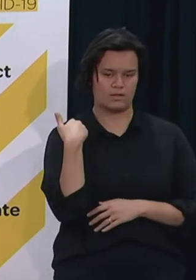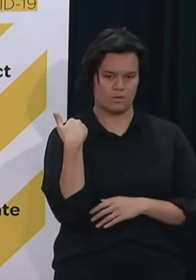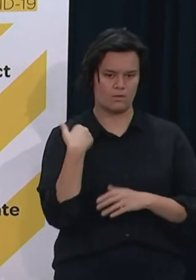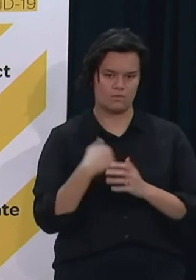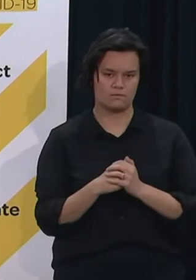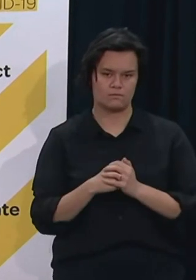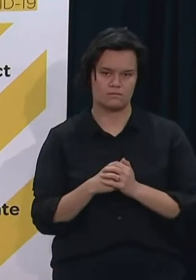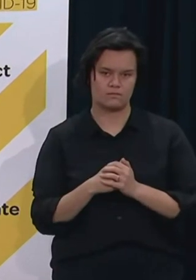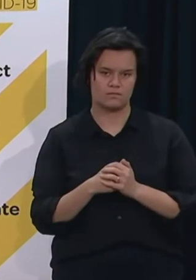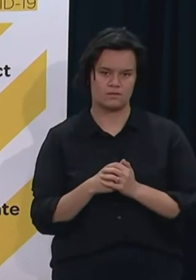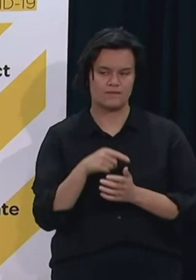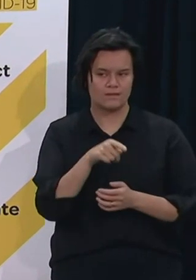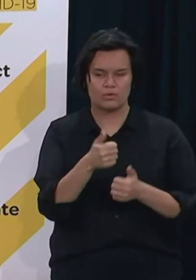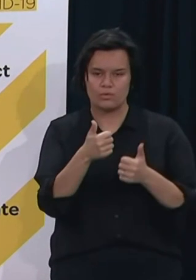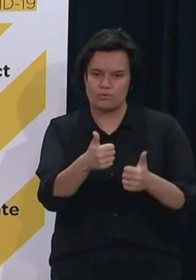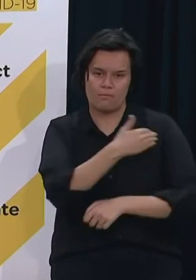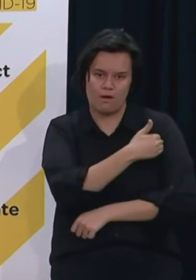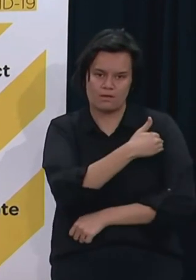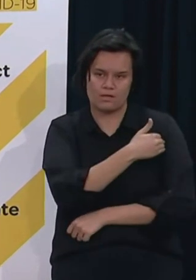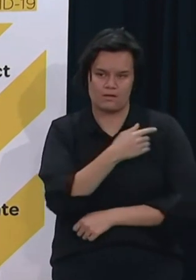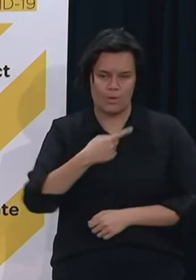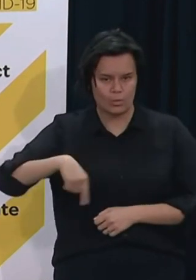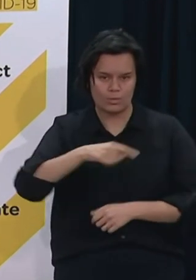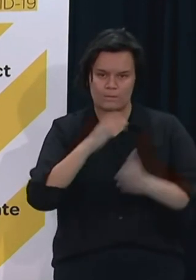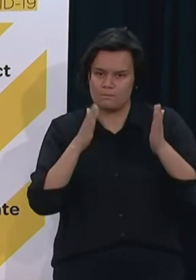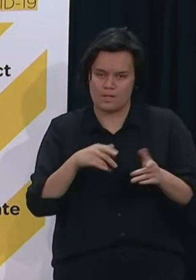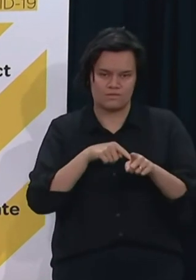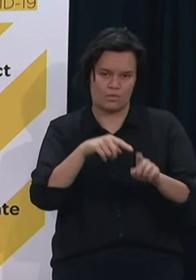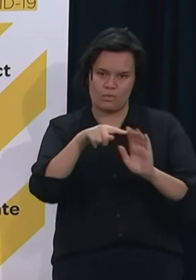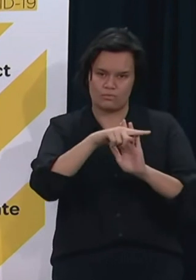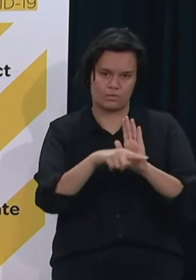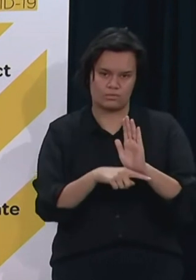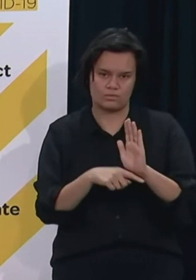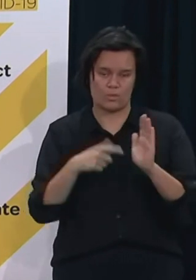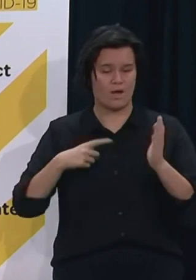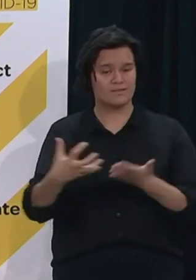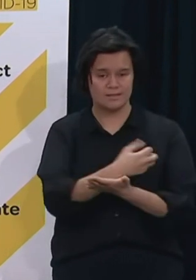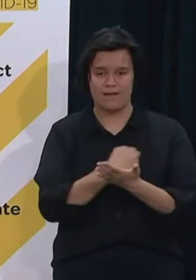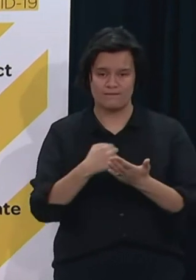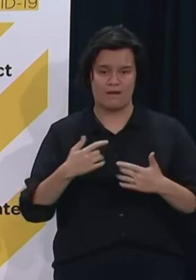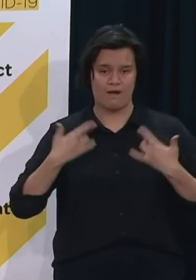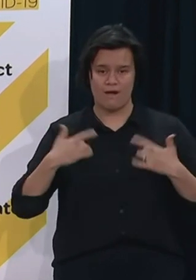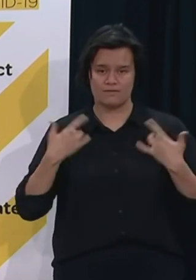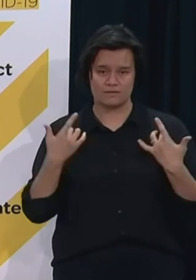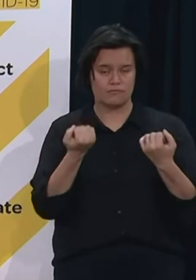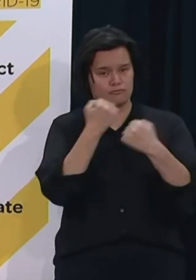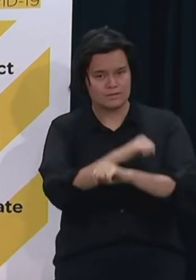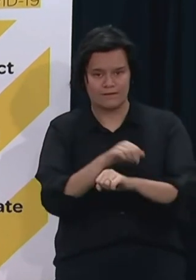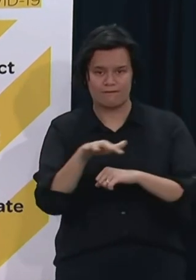of why all of the measures we're undertaking right now are so important. And it's to ultimately protect